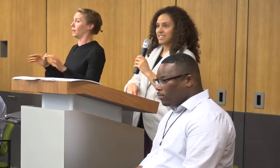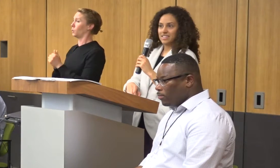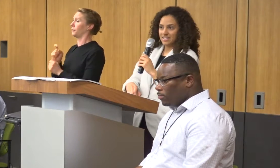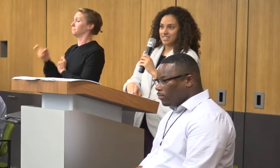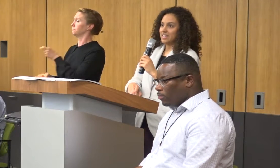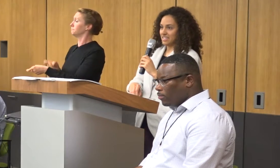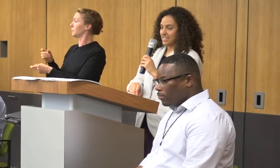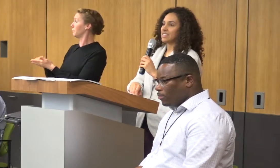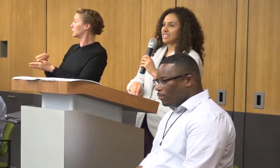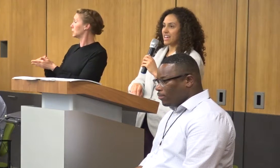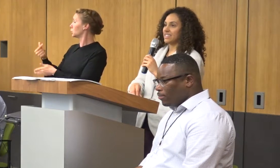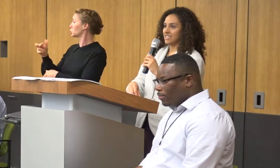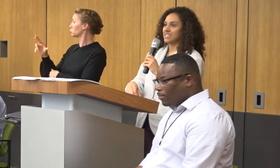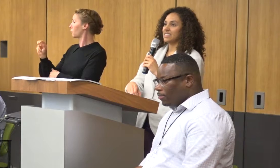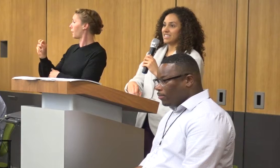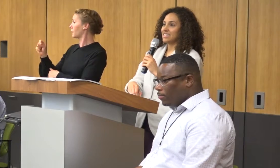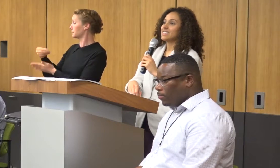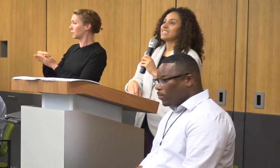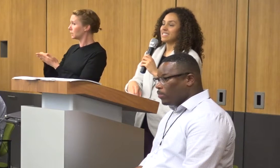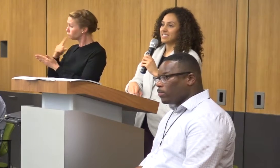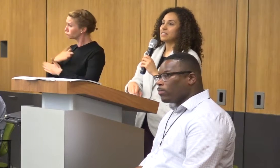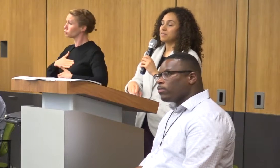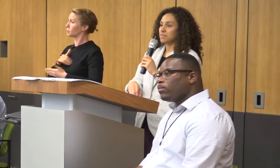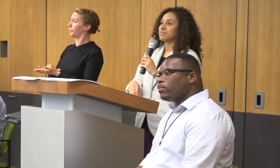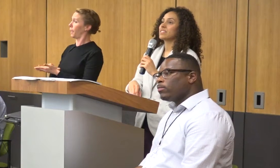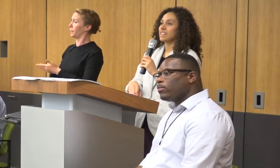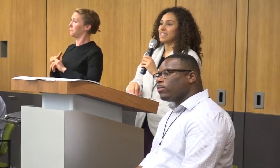Yes. Yeah.